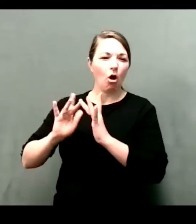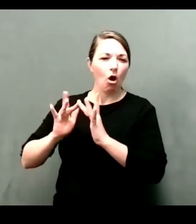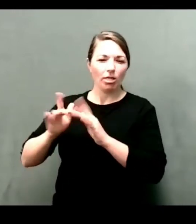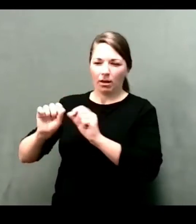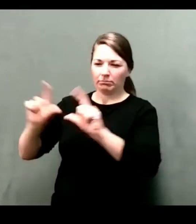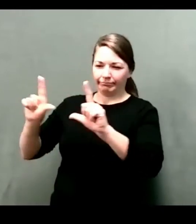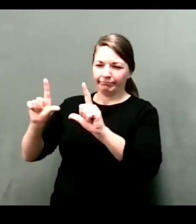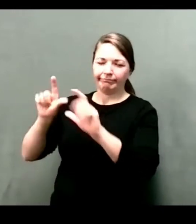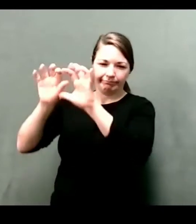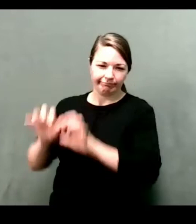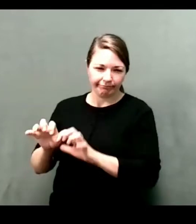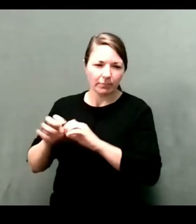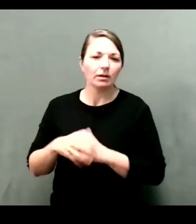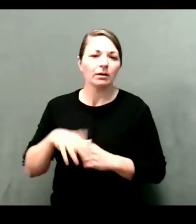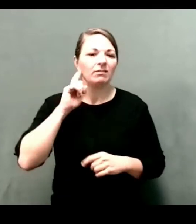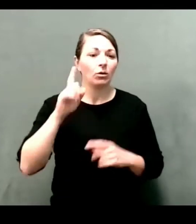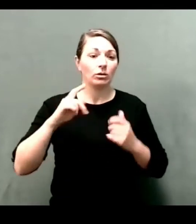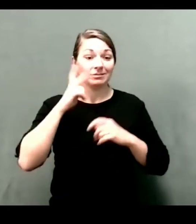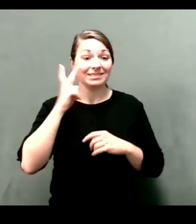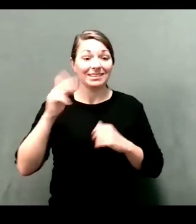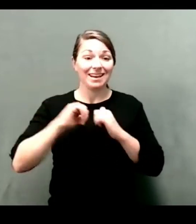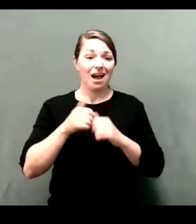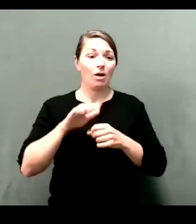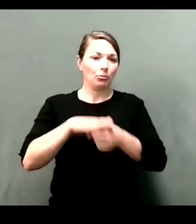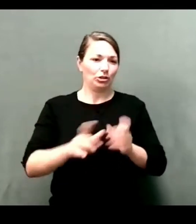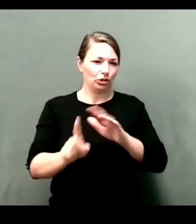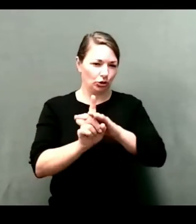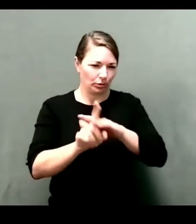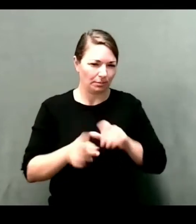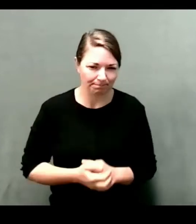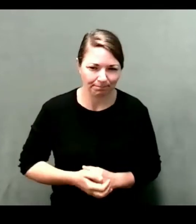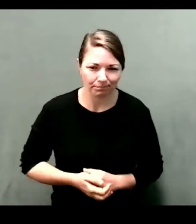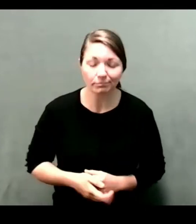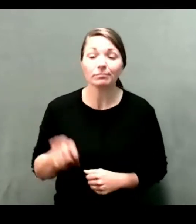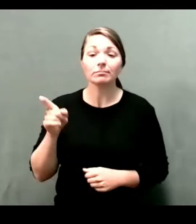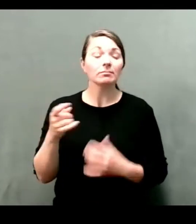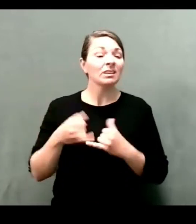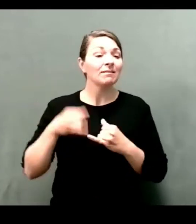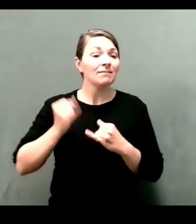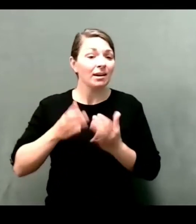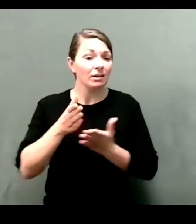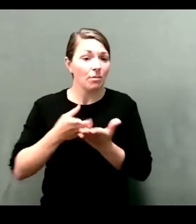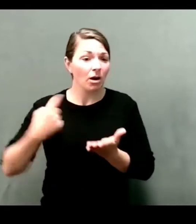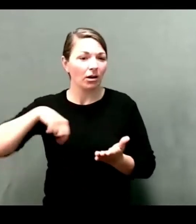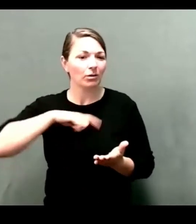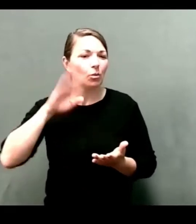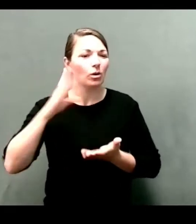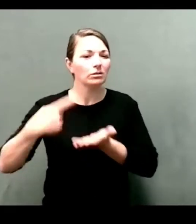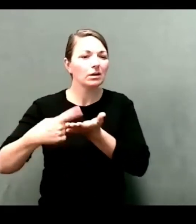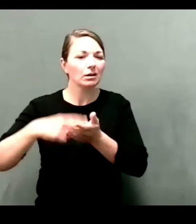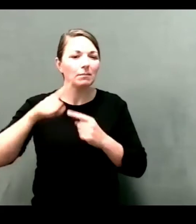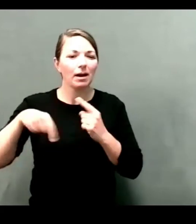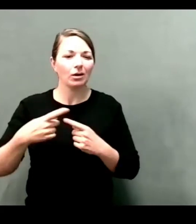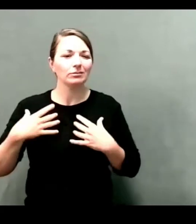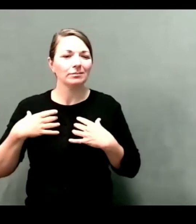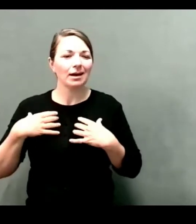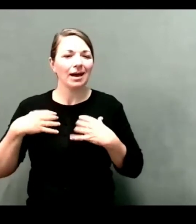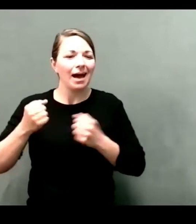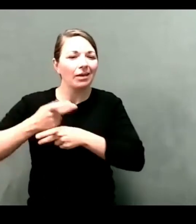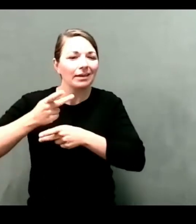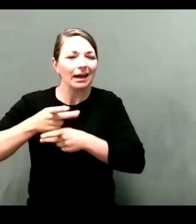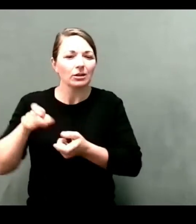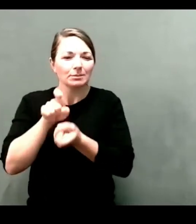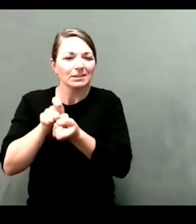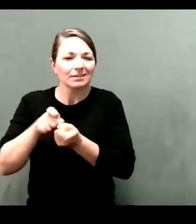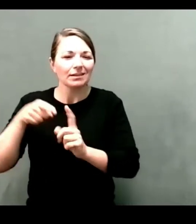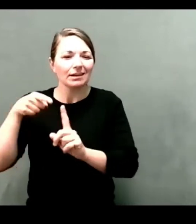own cases. And as a final part of our recording today, I'll be talking a little bit about a healthcare specific version of the worksheet that